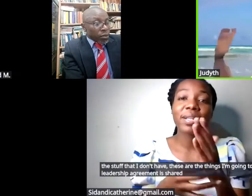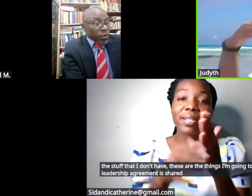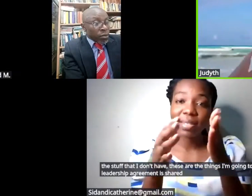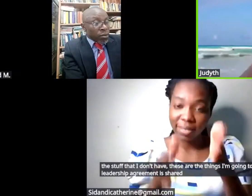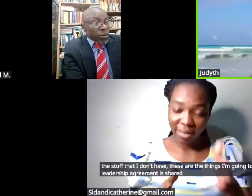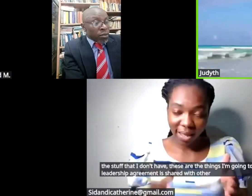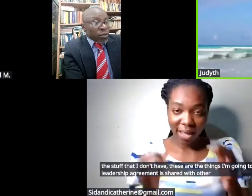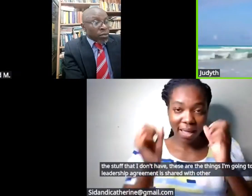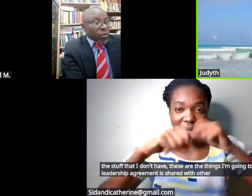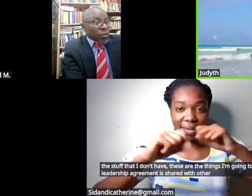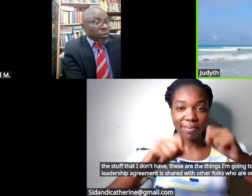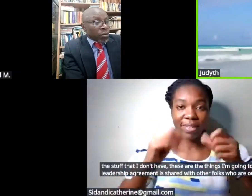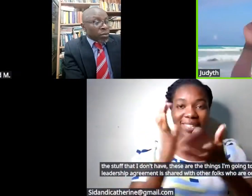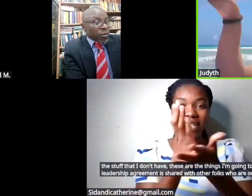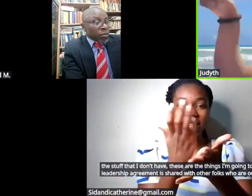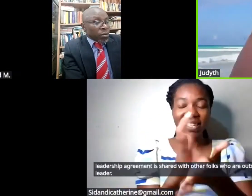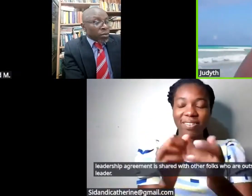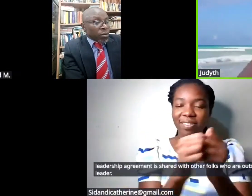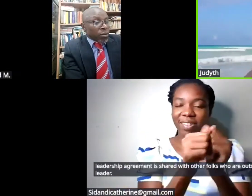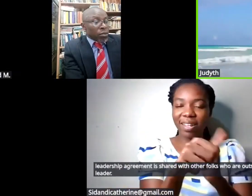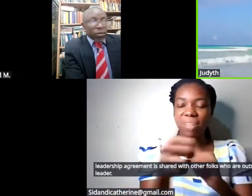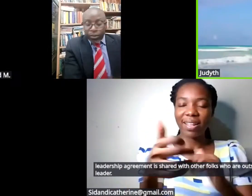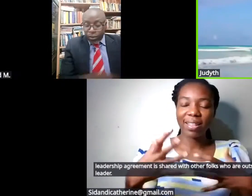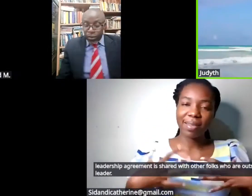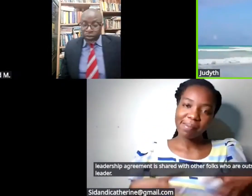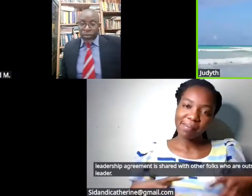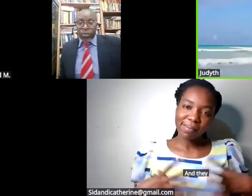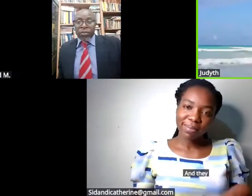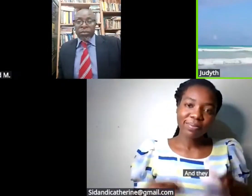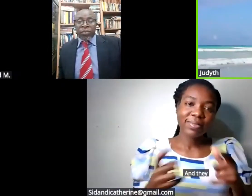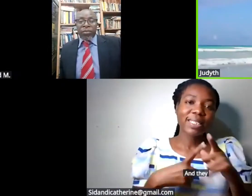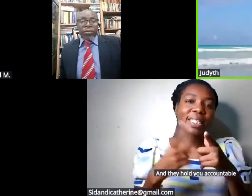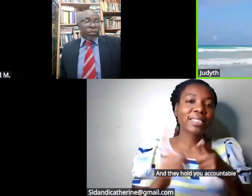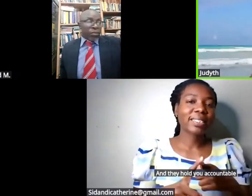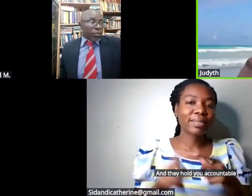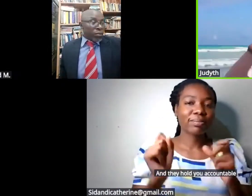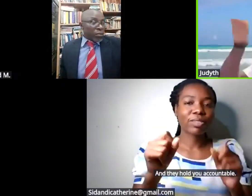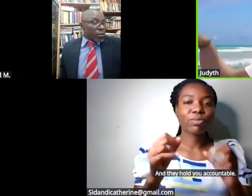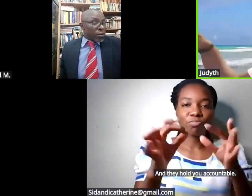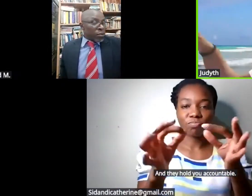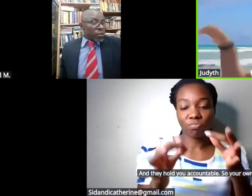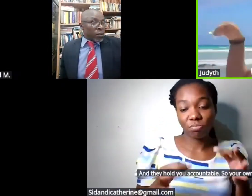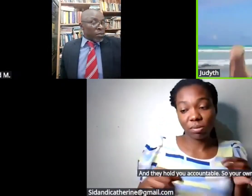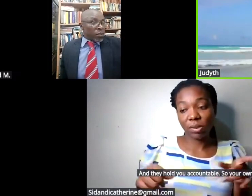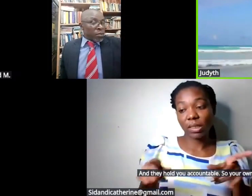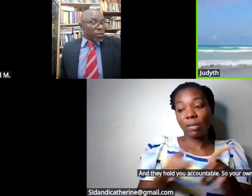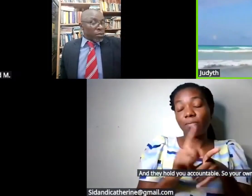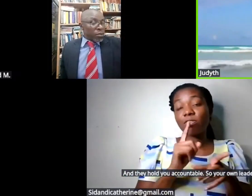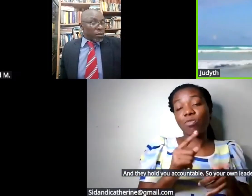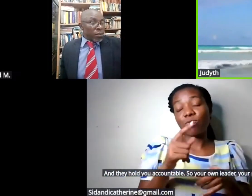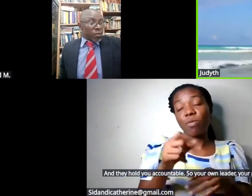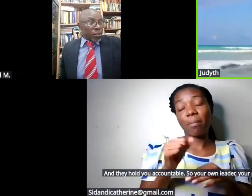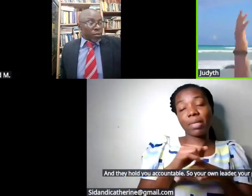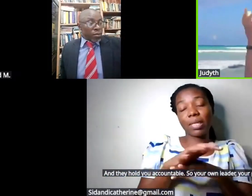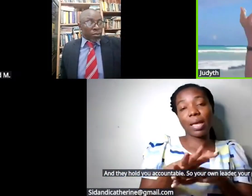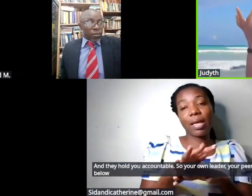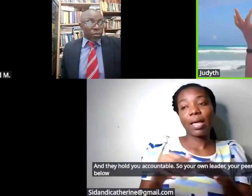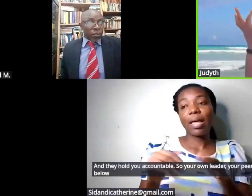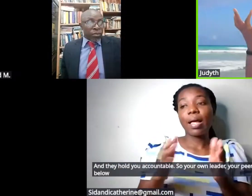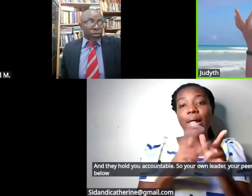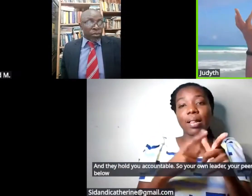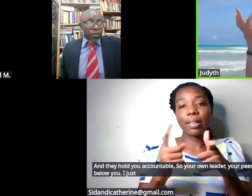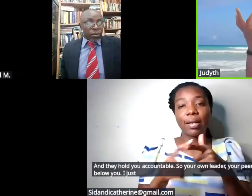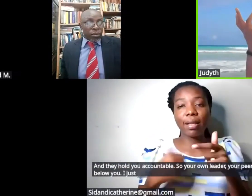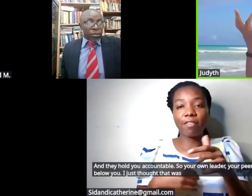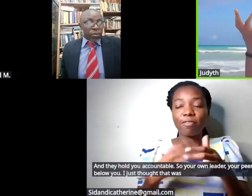who are outside yourself as a leader, and they hold you accountable. So your own leader, your peers, and the people below you. I just thought that was one of